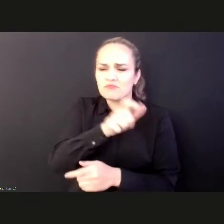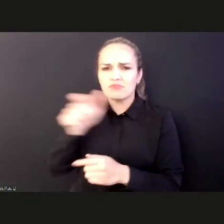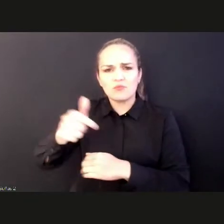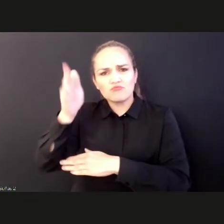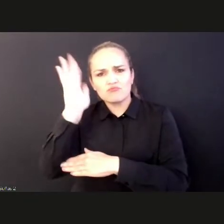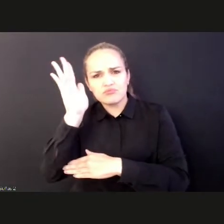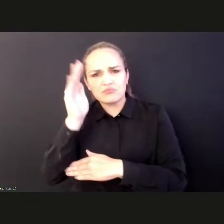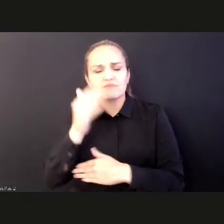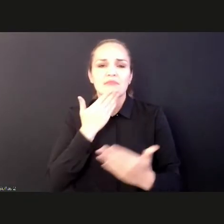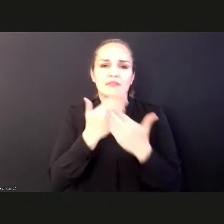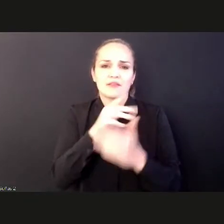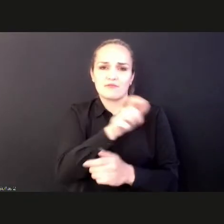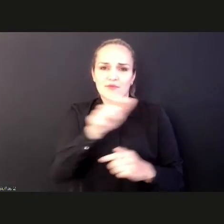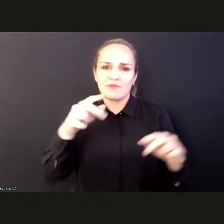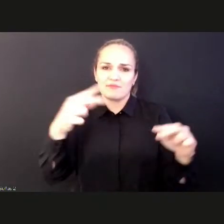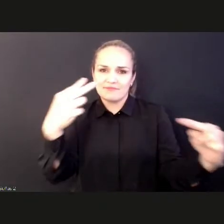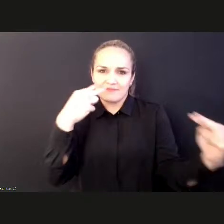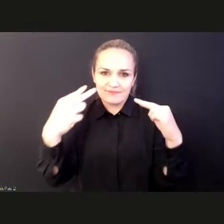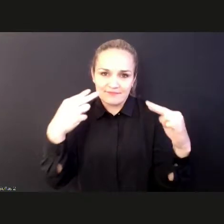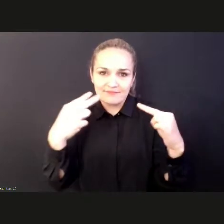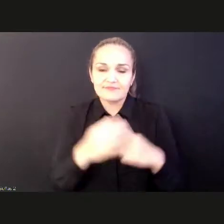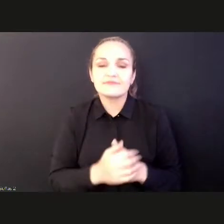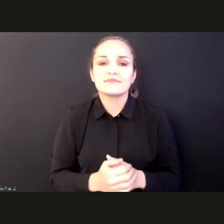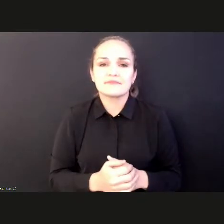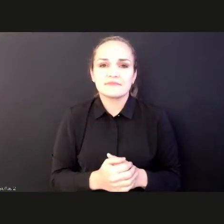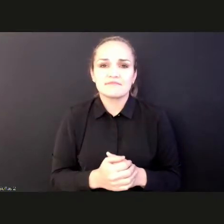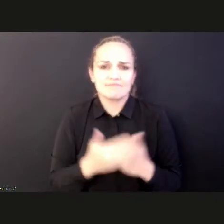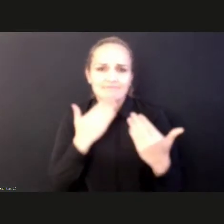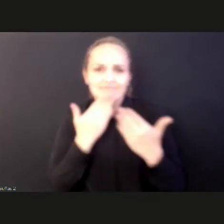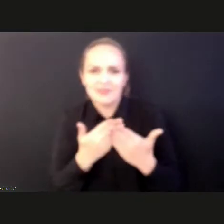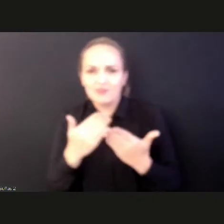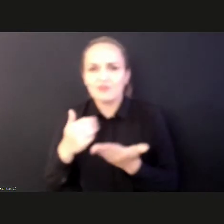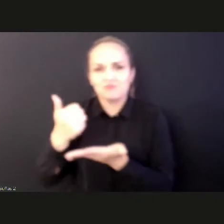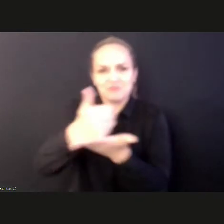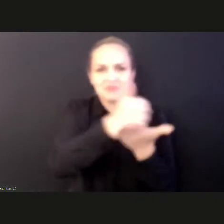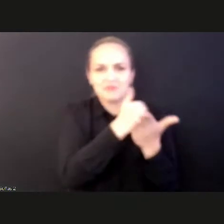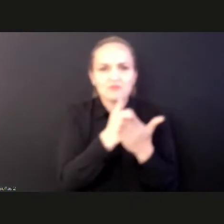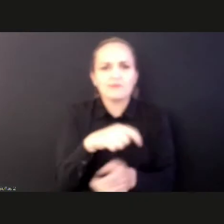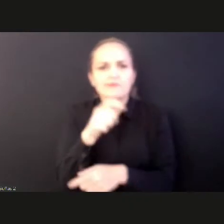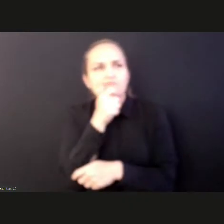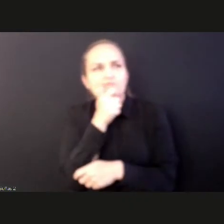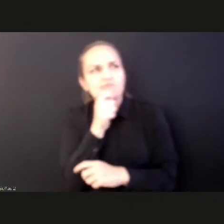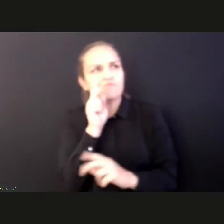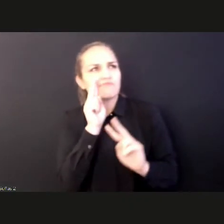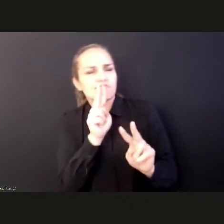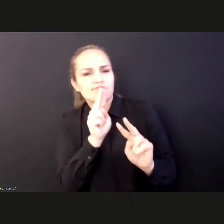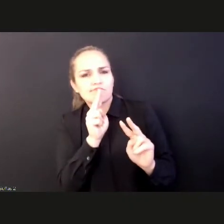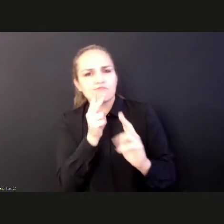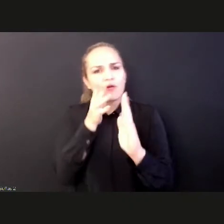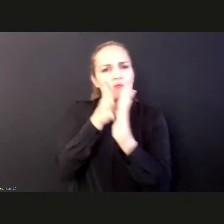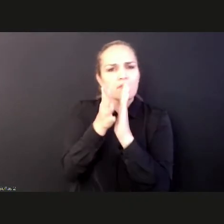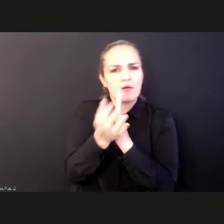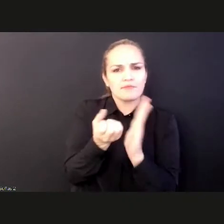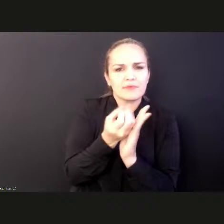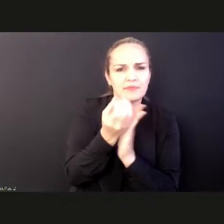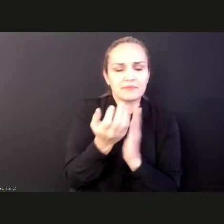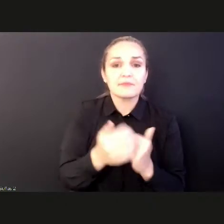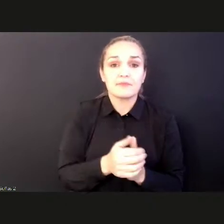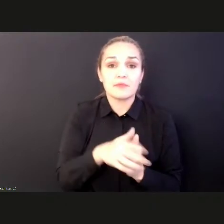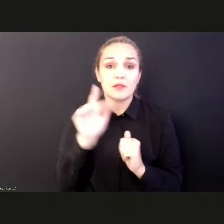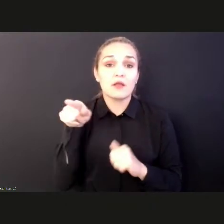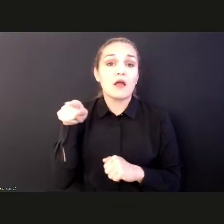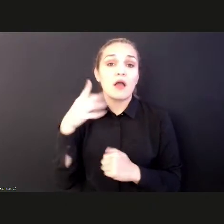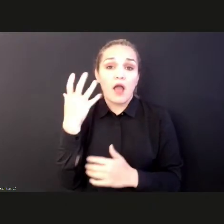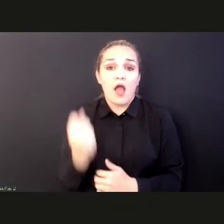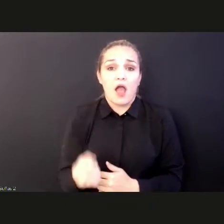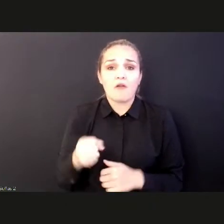to these sections. And again, this session will be recorded and can be viewed later on in YouTube. I would